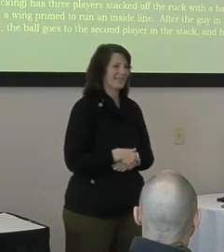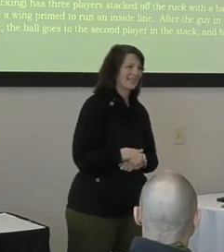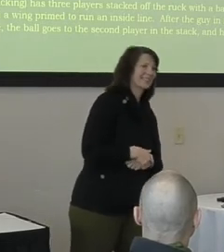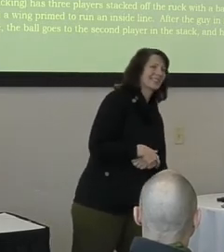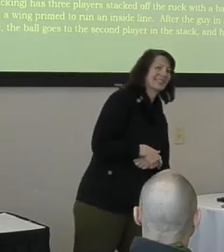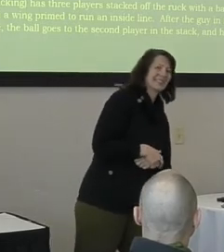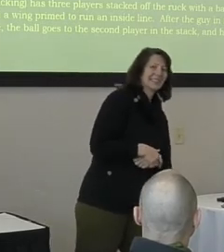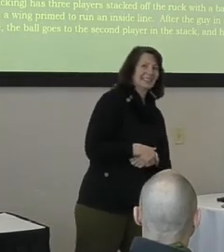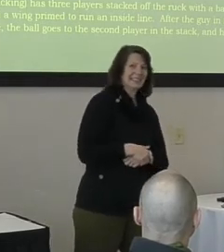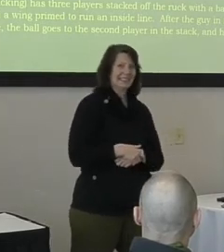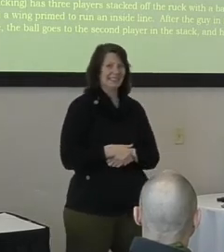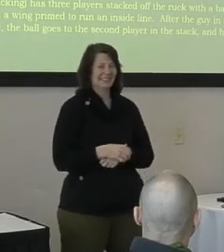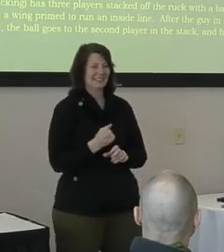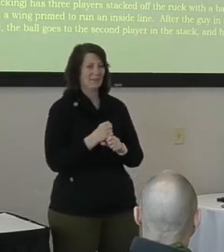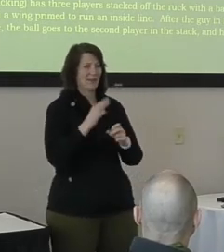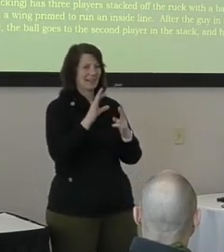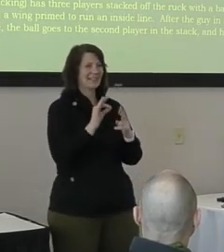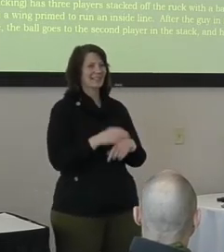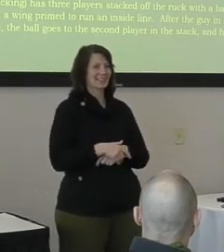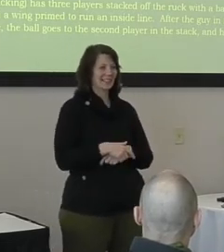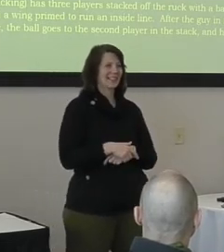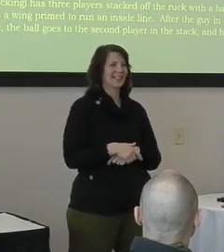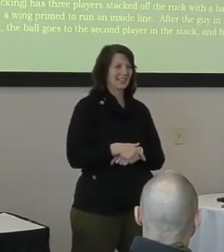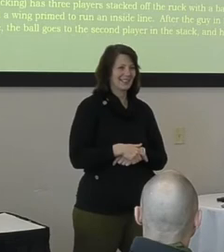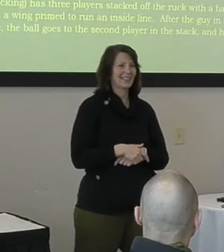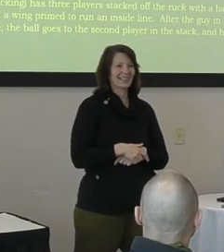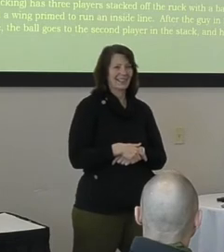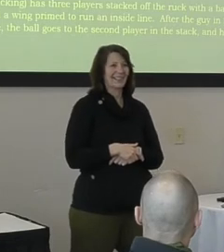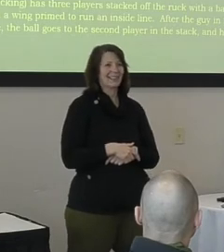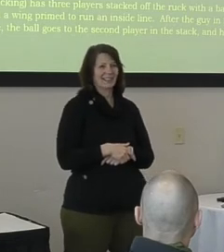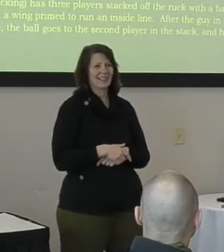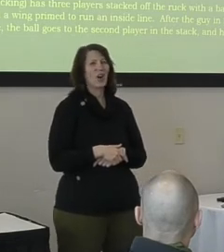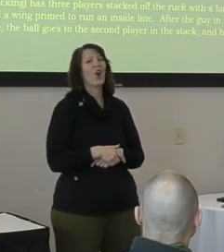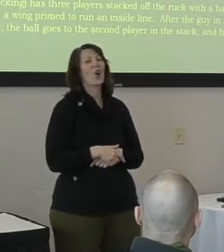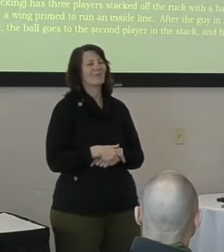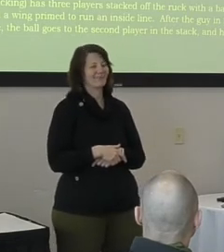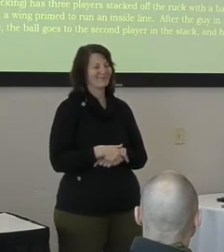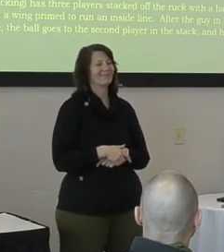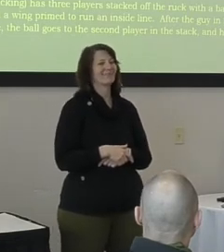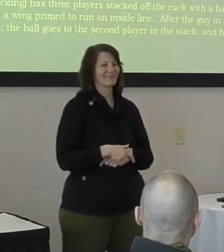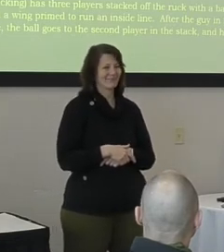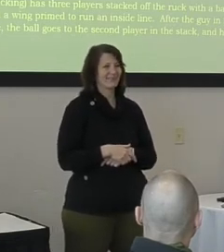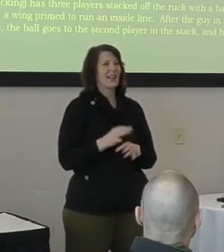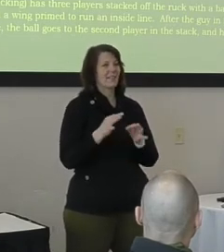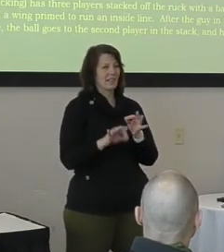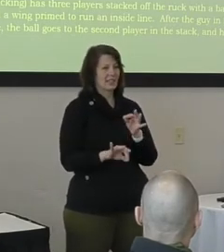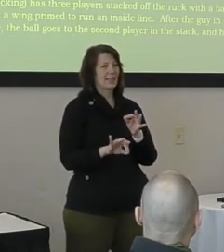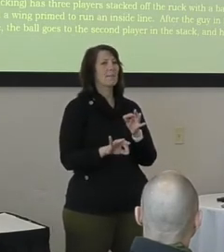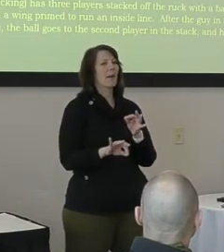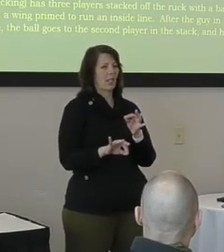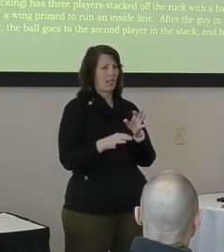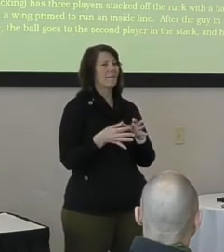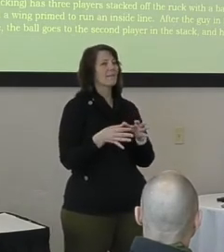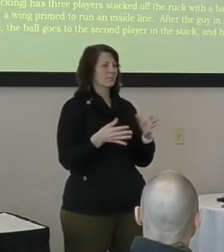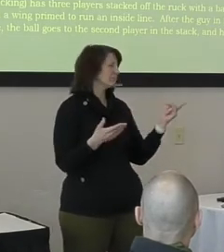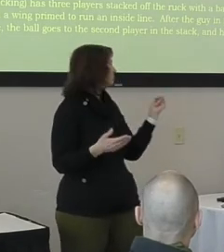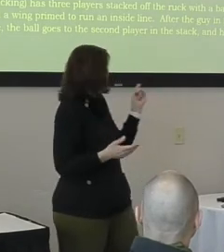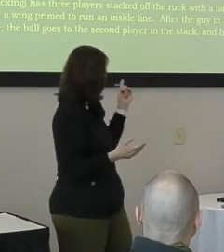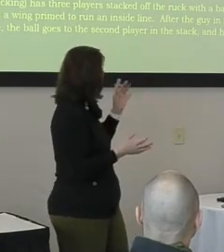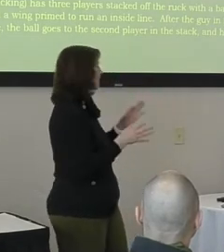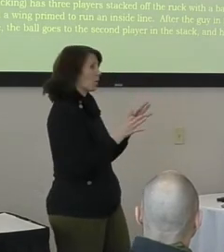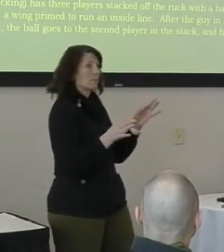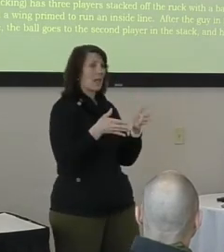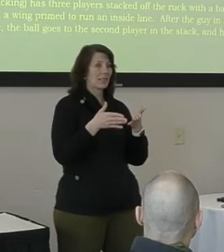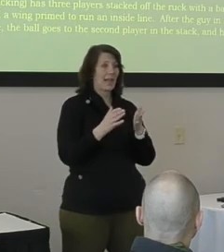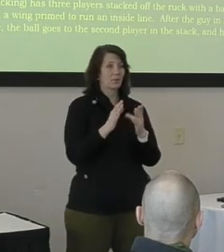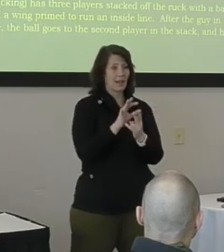guy running right at the gap, who's going to see whether the defender's there. Okay. So it's a very simple formula that allows us to get